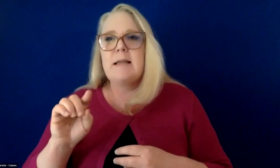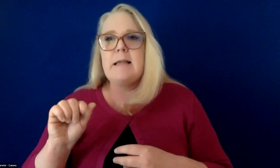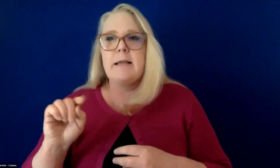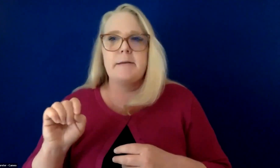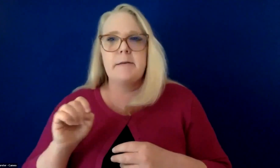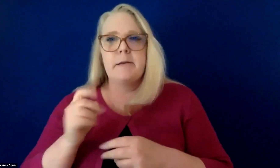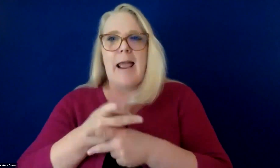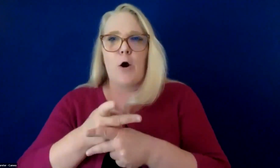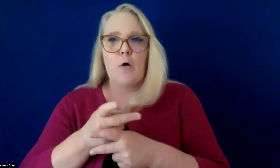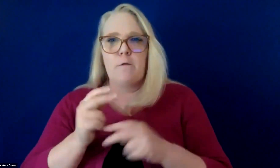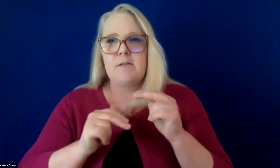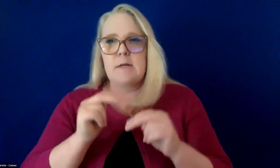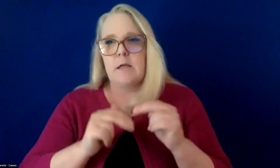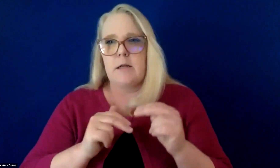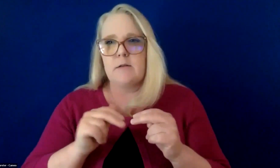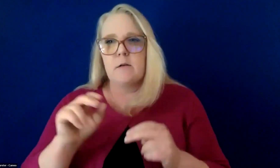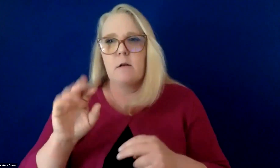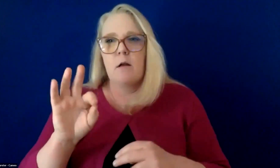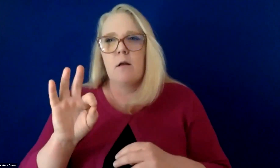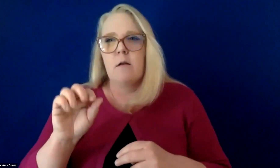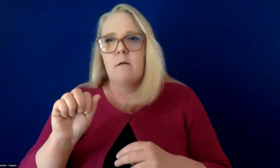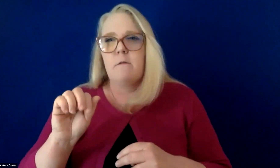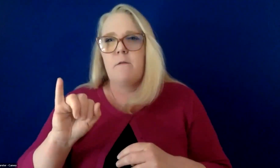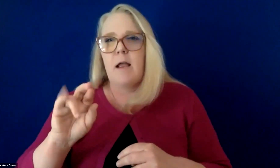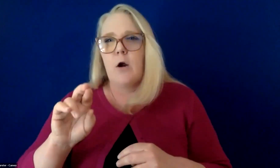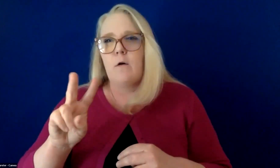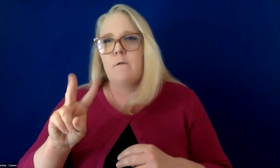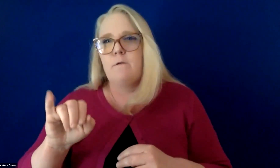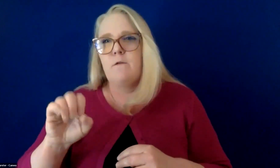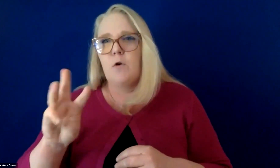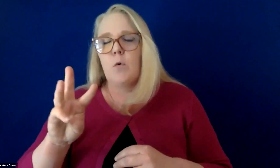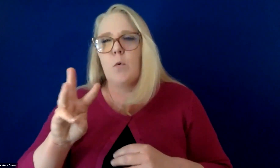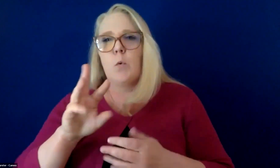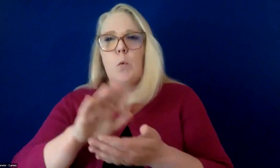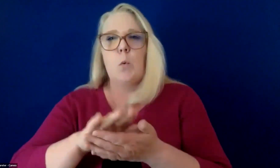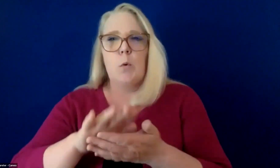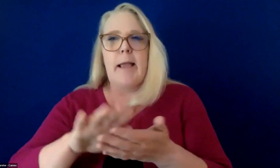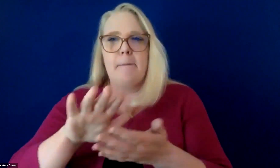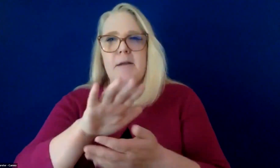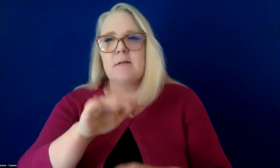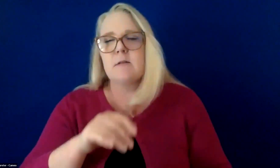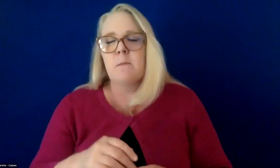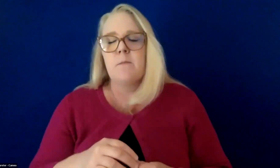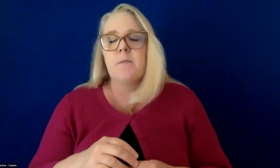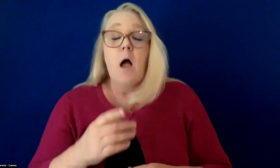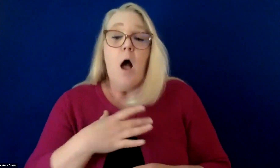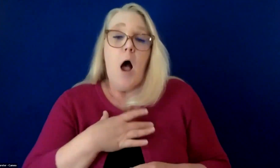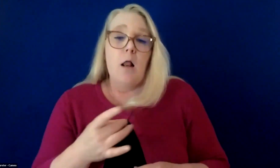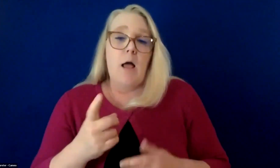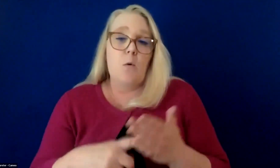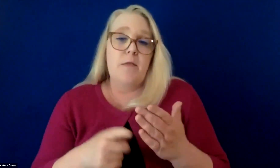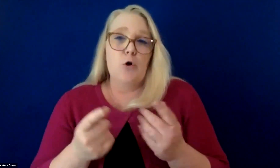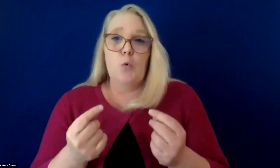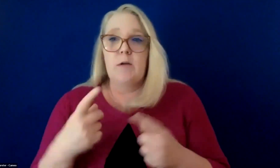on Fairview's campus. So again, I like the way they're moving towards with this. So